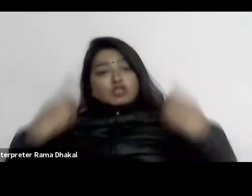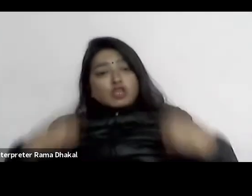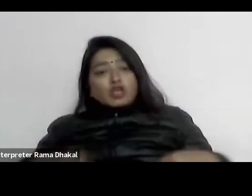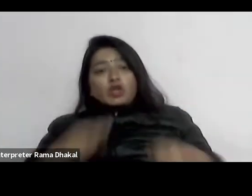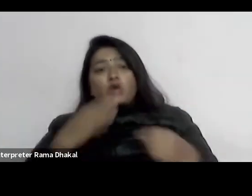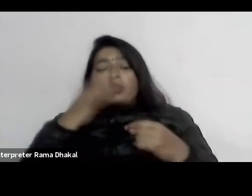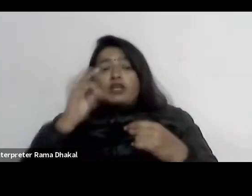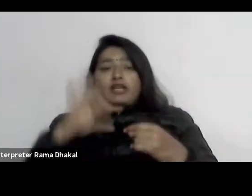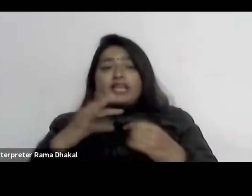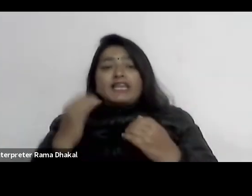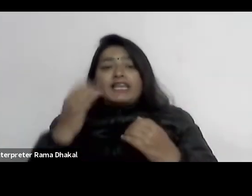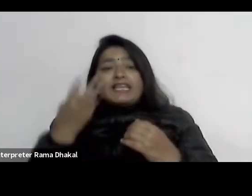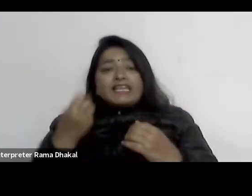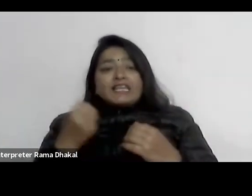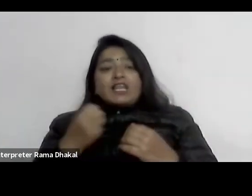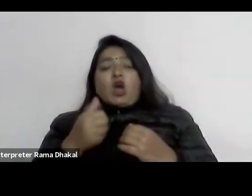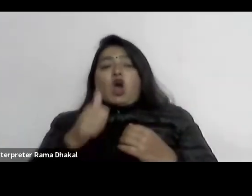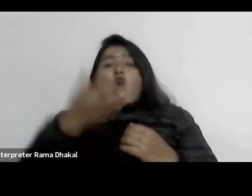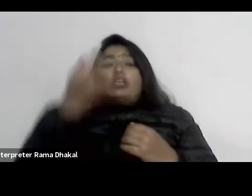to